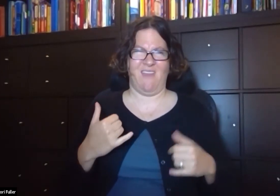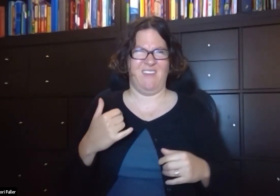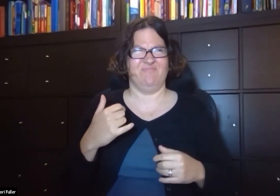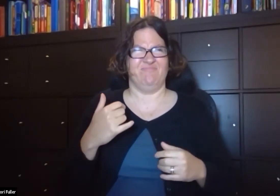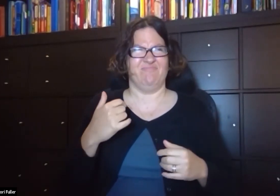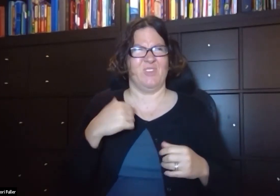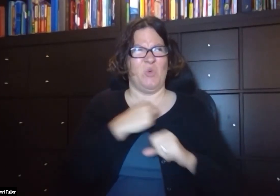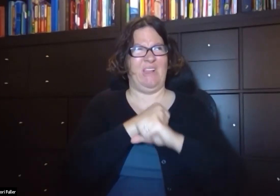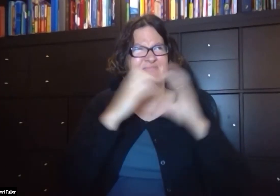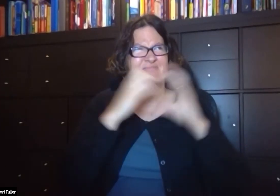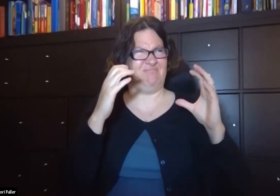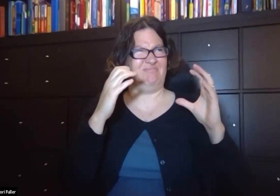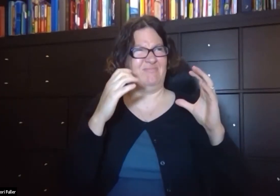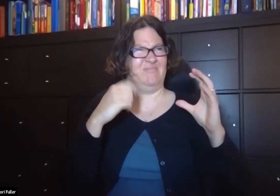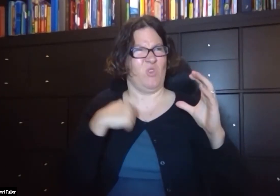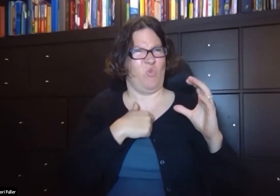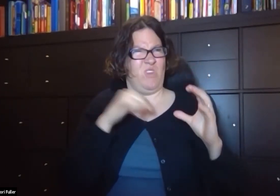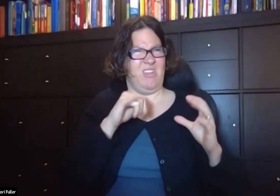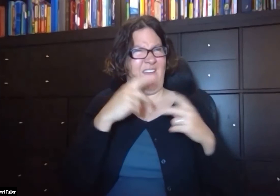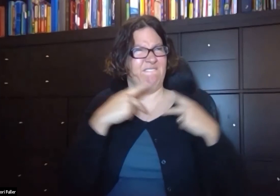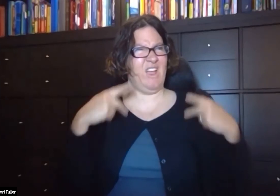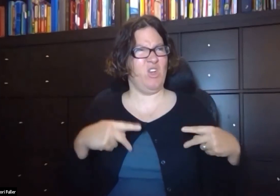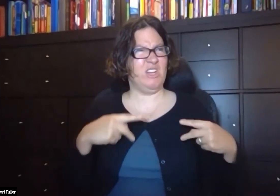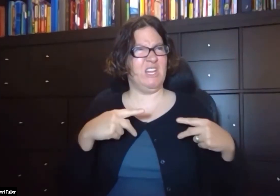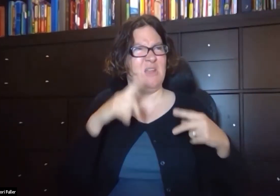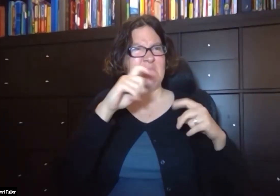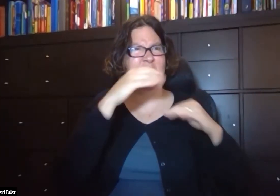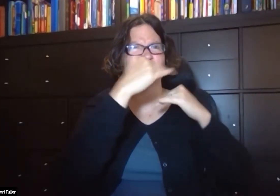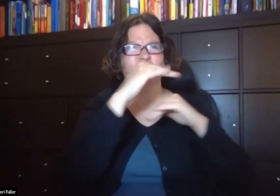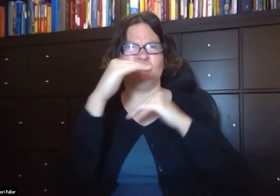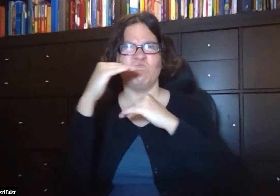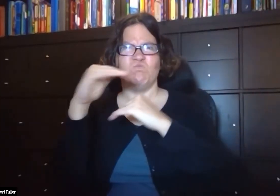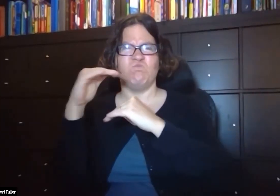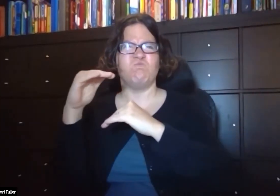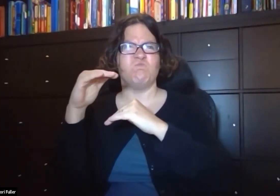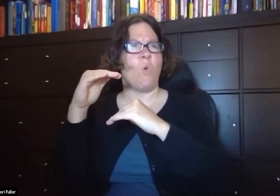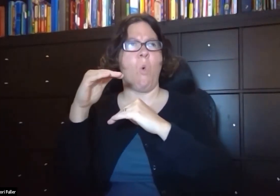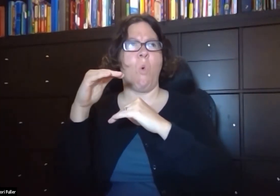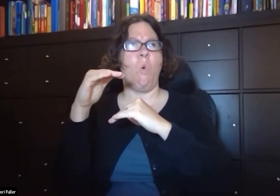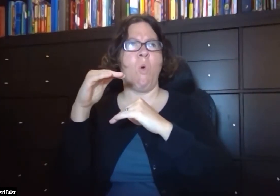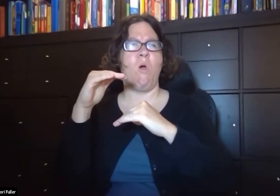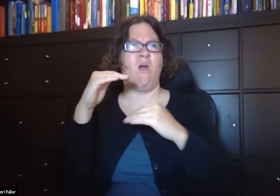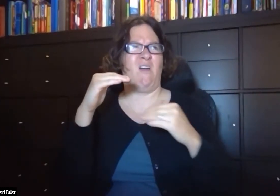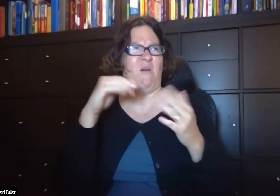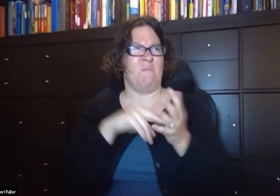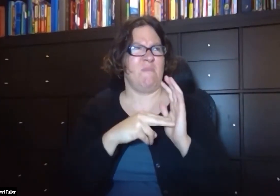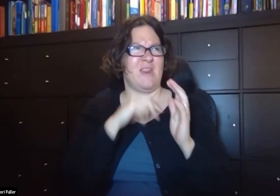So how does this concept of the Sabbath apply to us